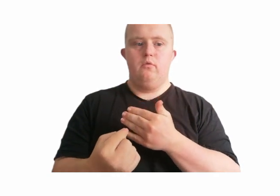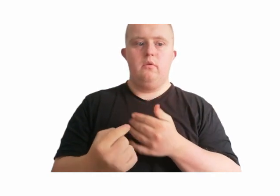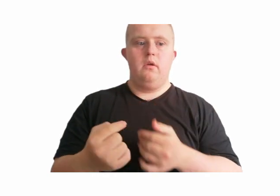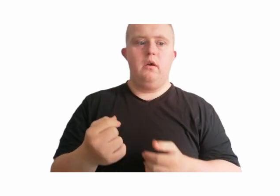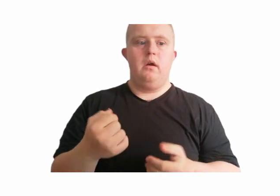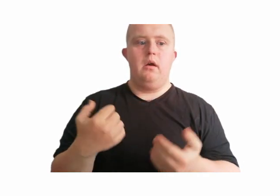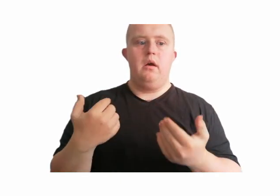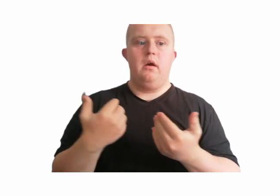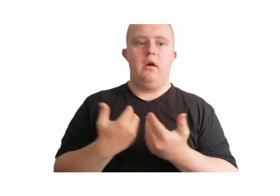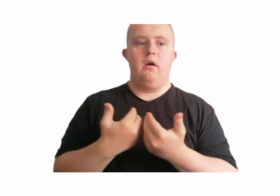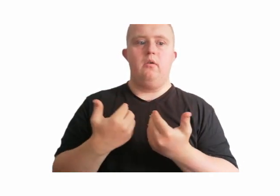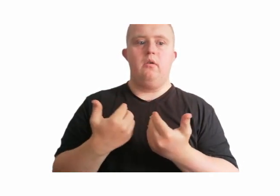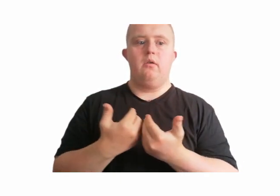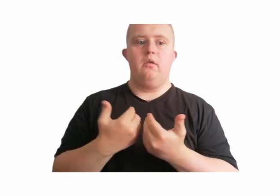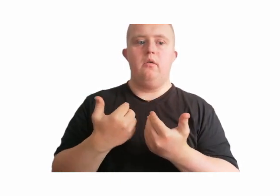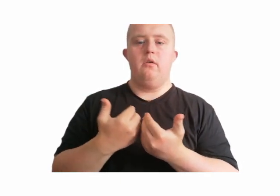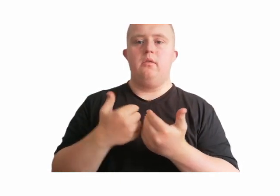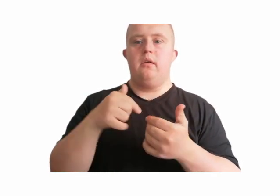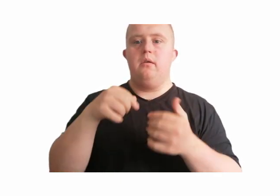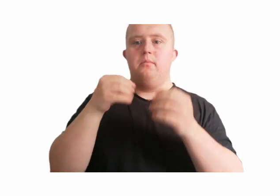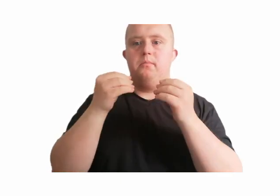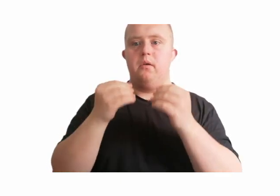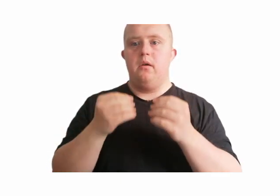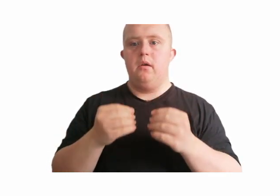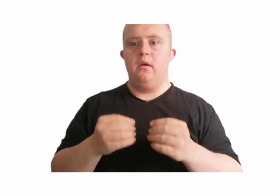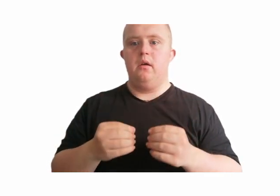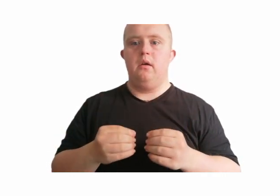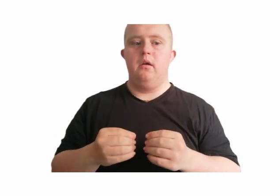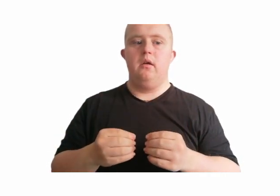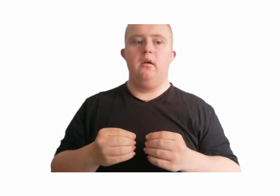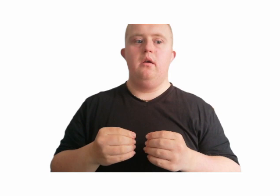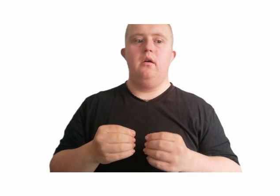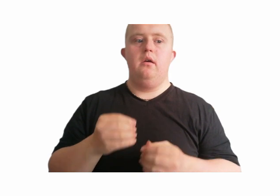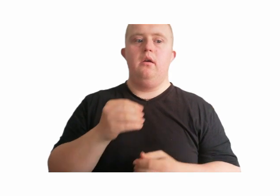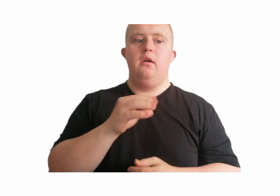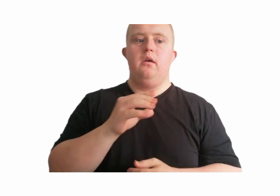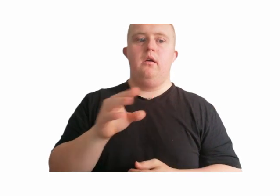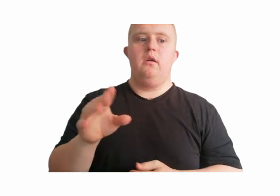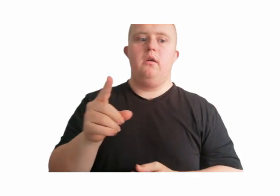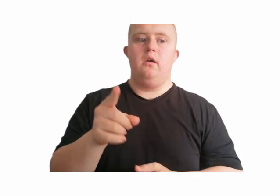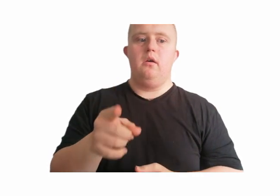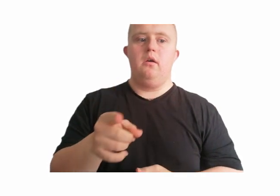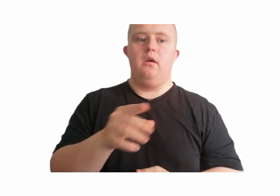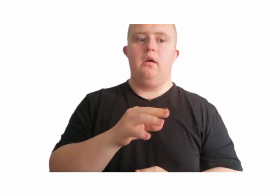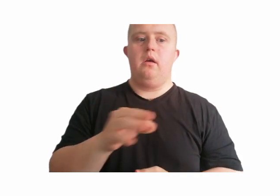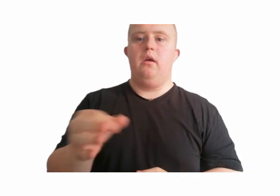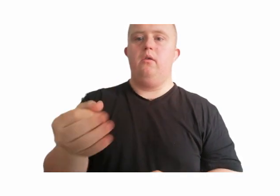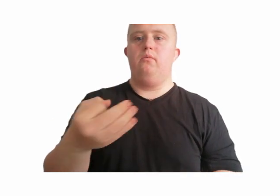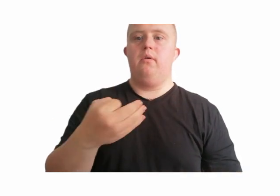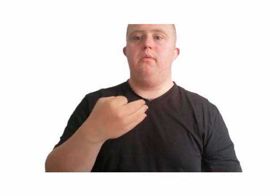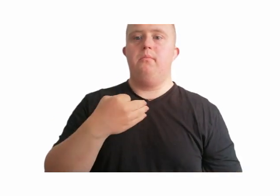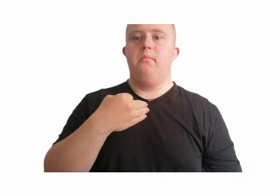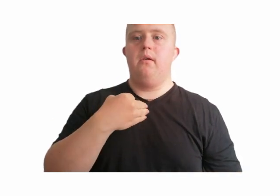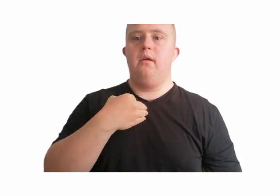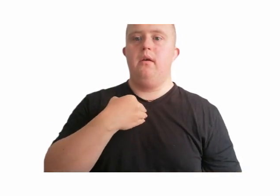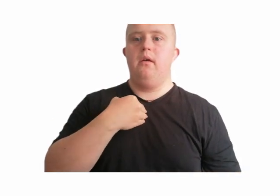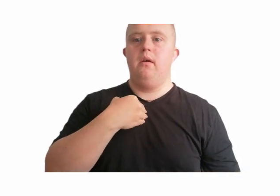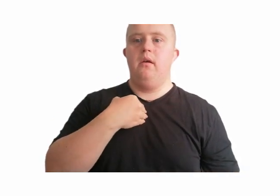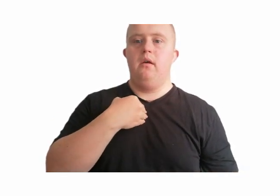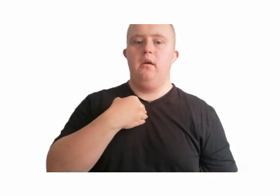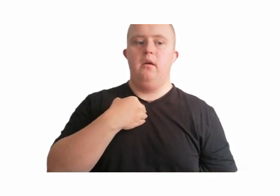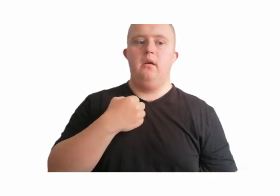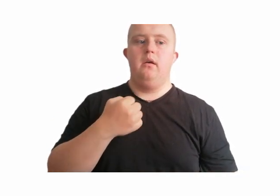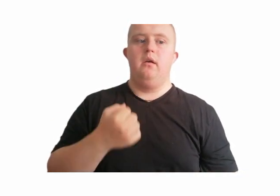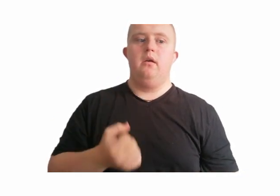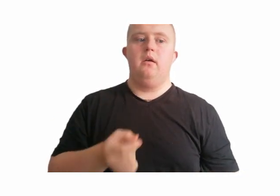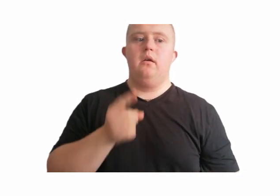How could this be, when you're not here with me